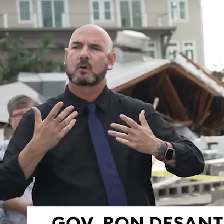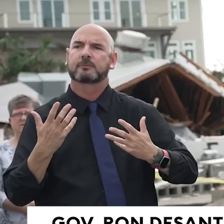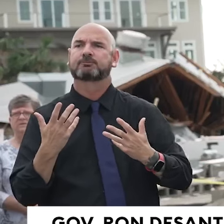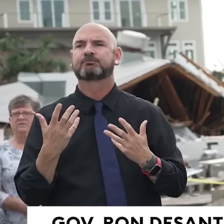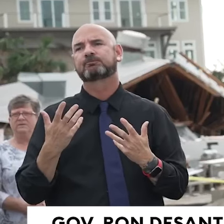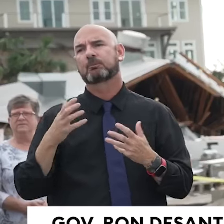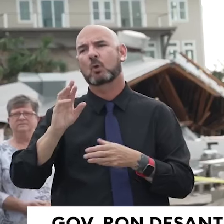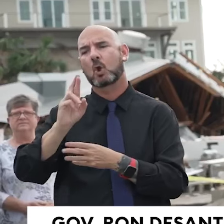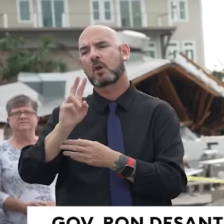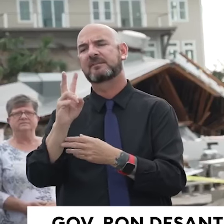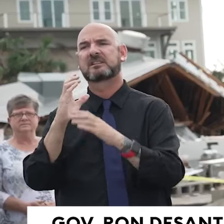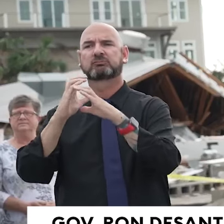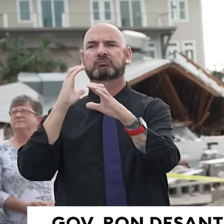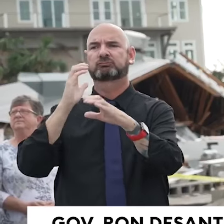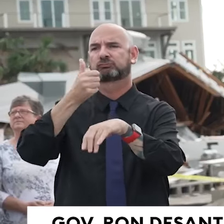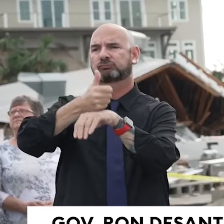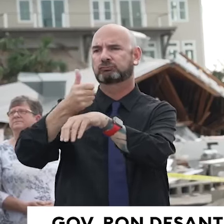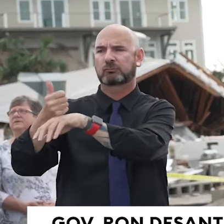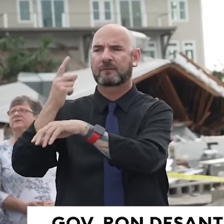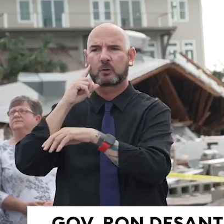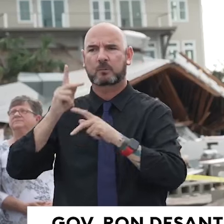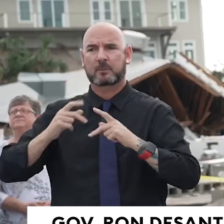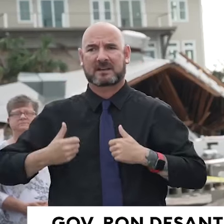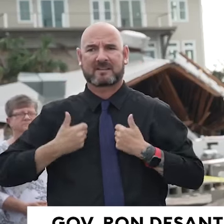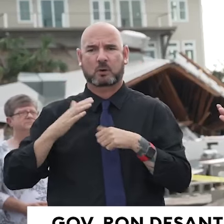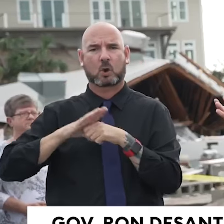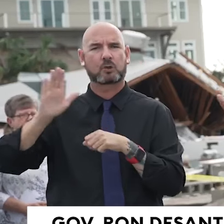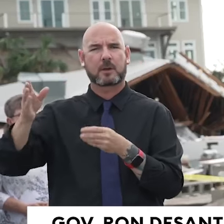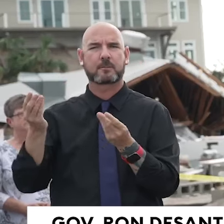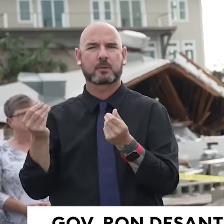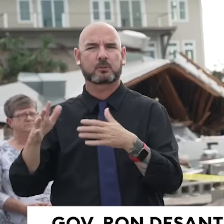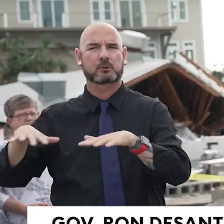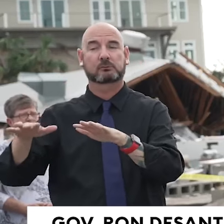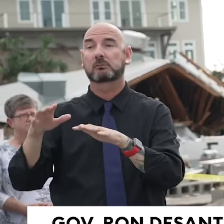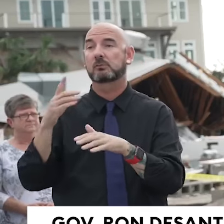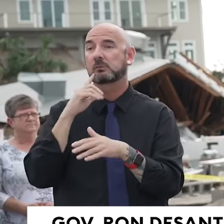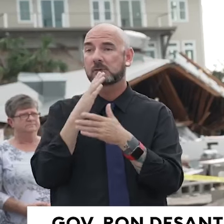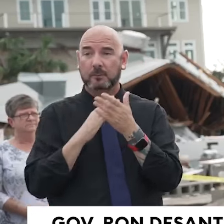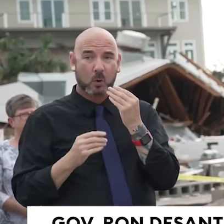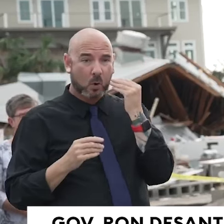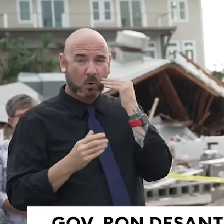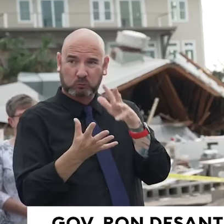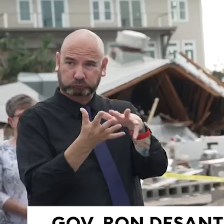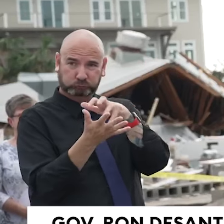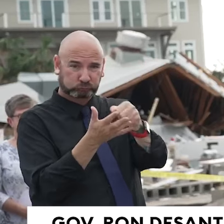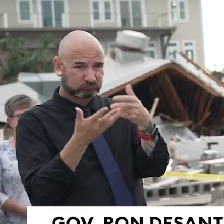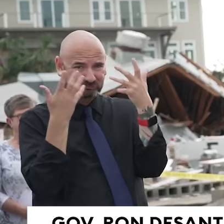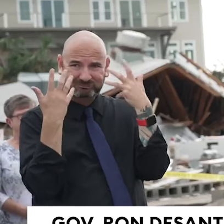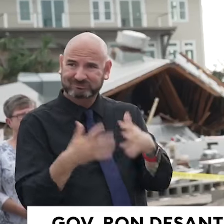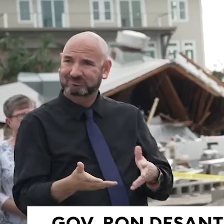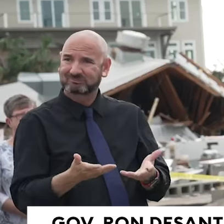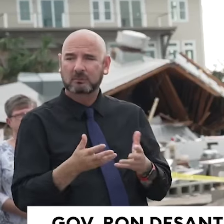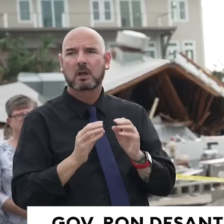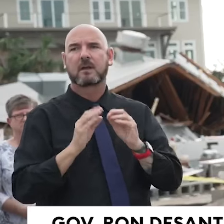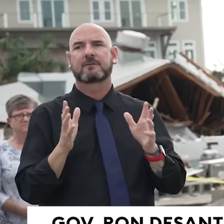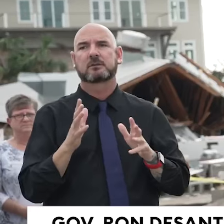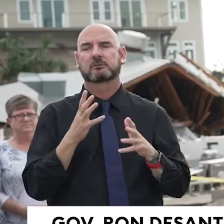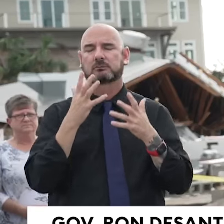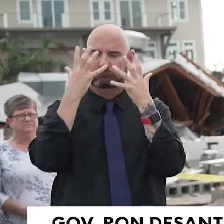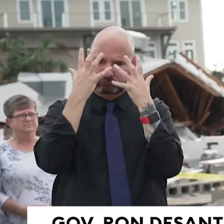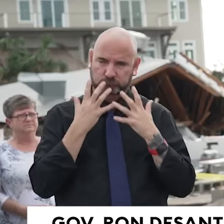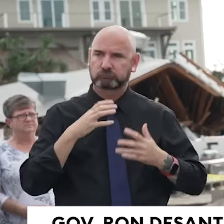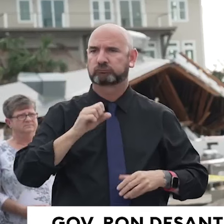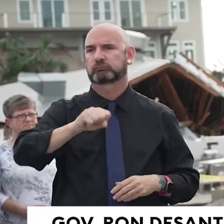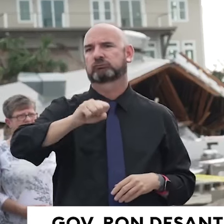live while on their property. So some homes are totally gone, which is obviously a very tragic thing. There's other homes that had